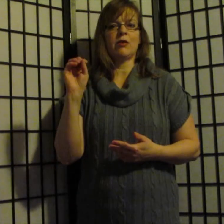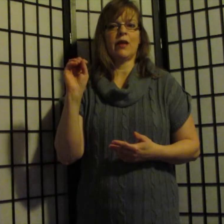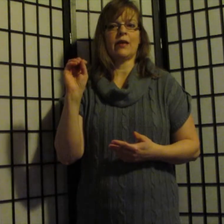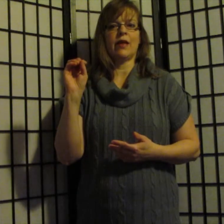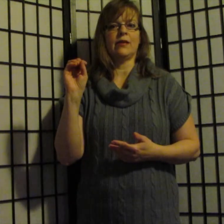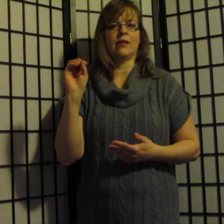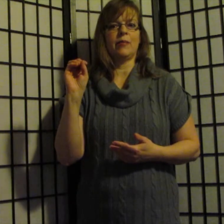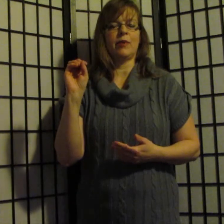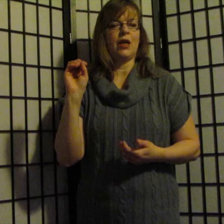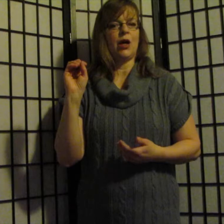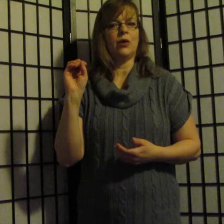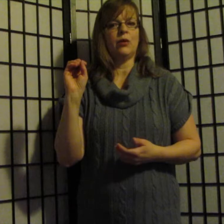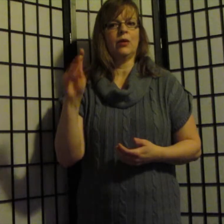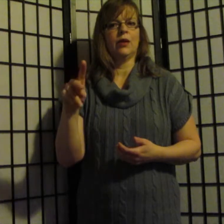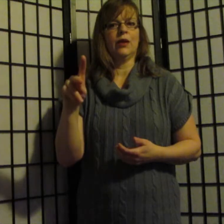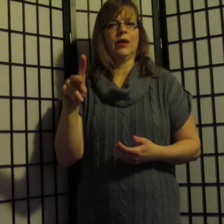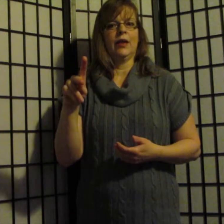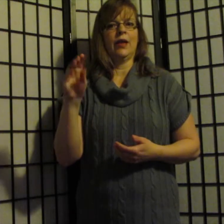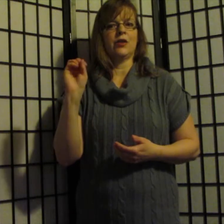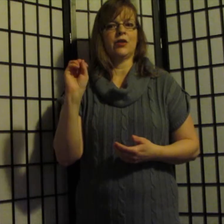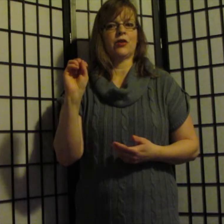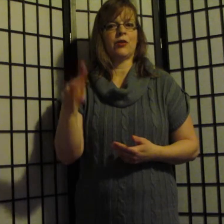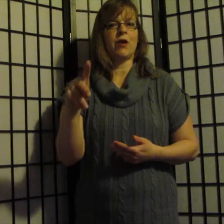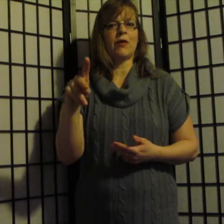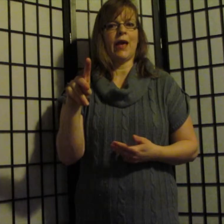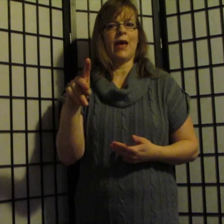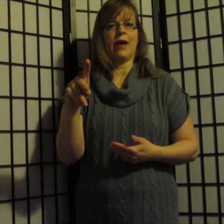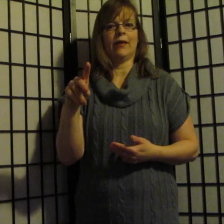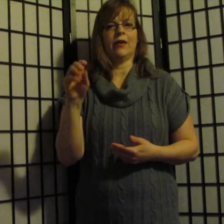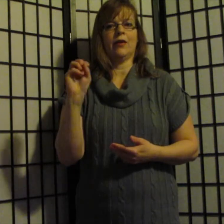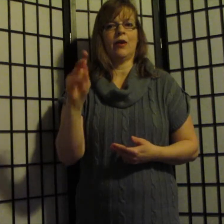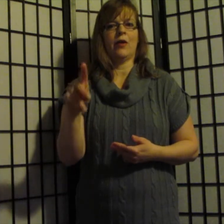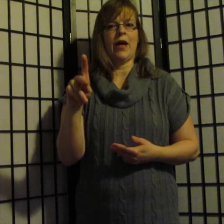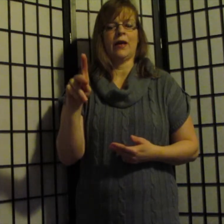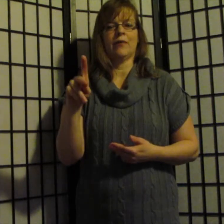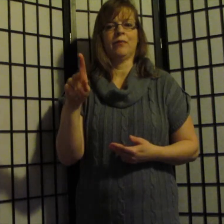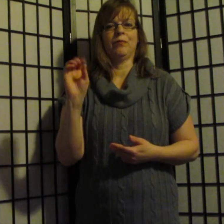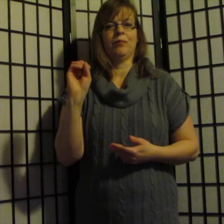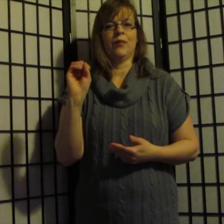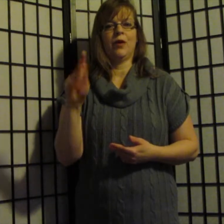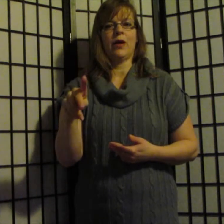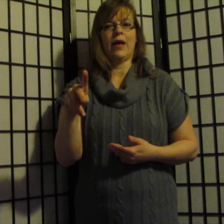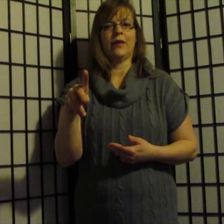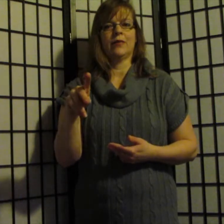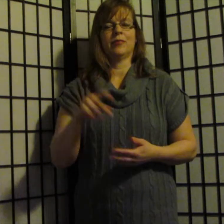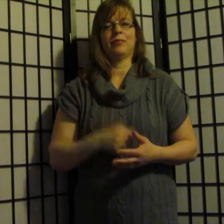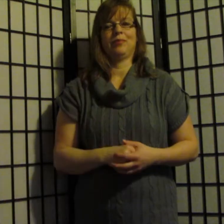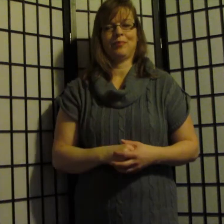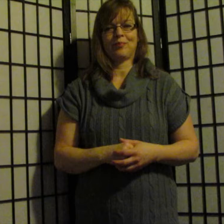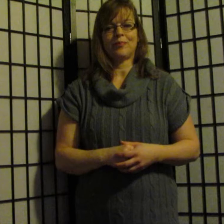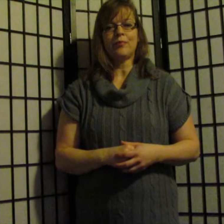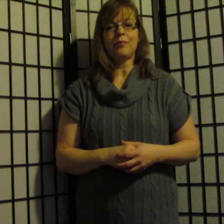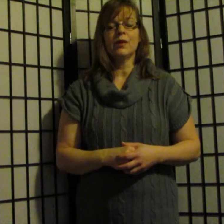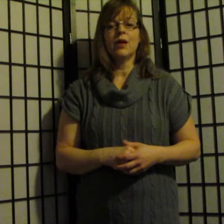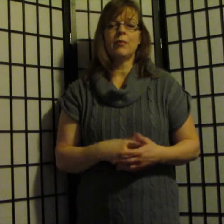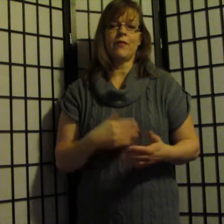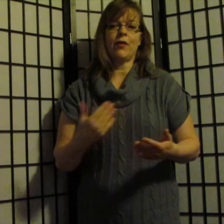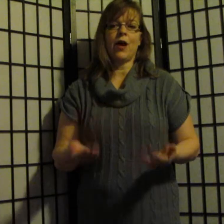like they skip the O and just throw the K out there. Okay. Okay. But for